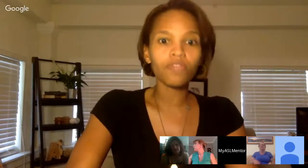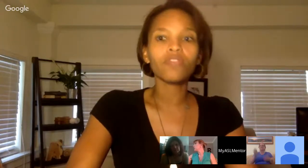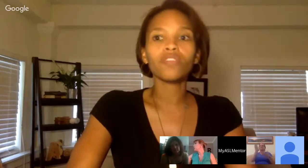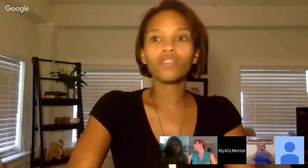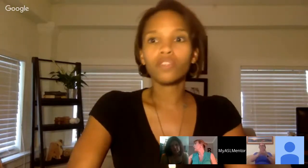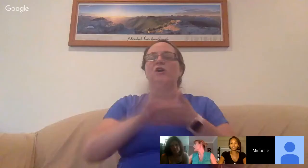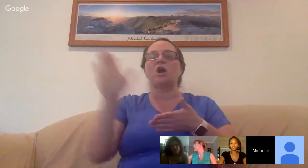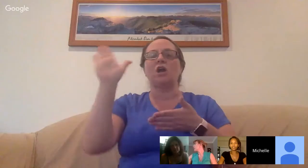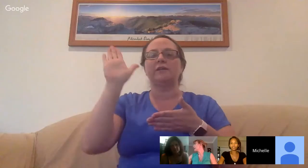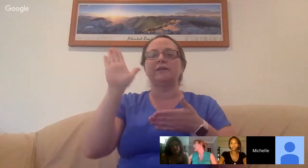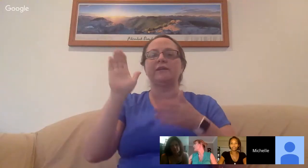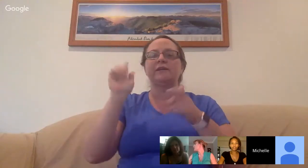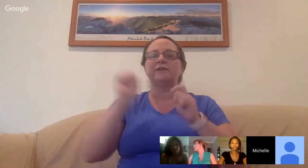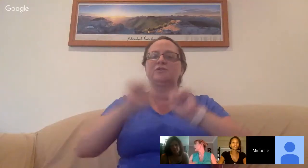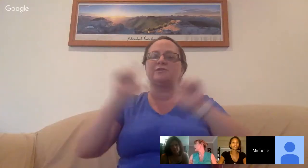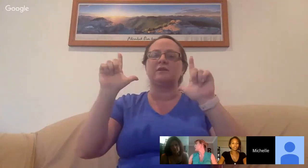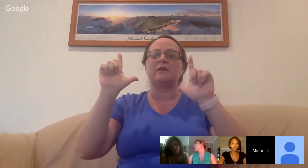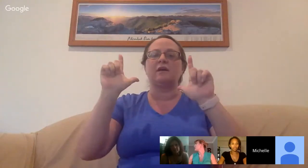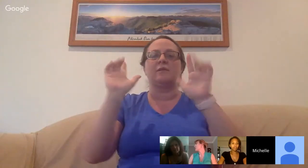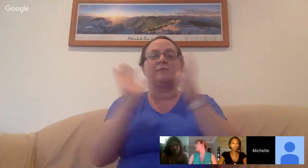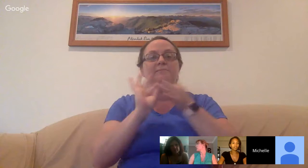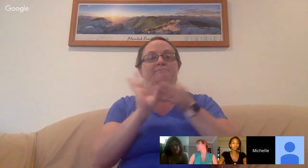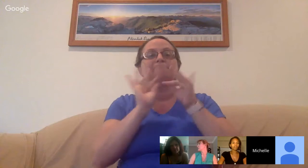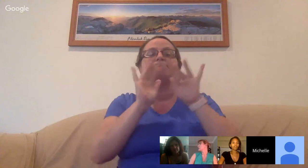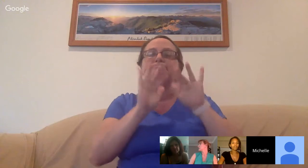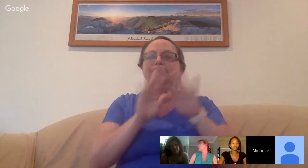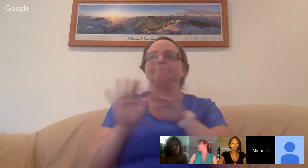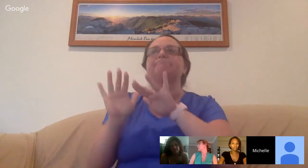said something about college.